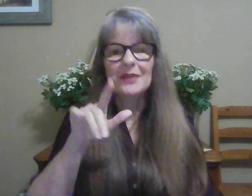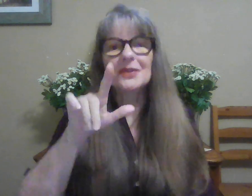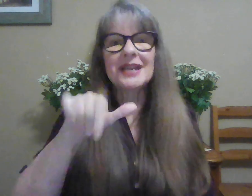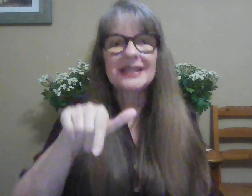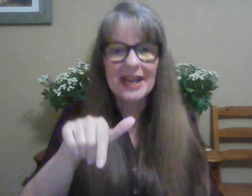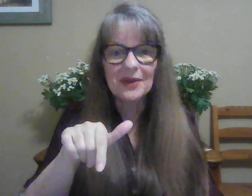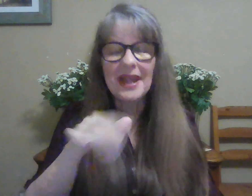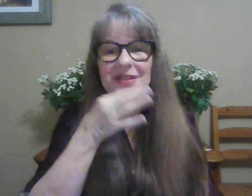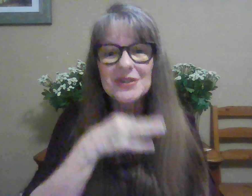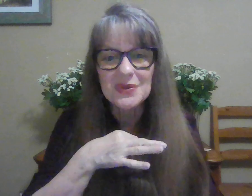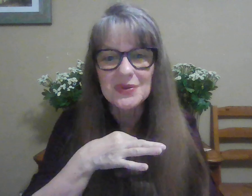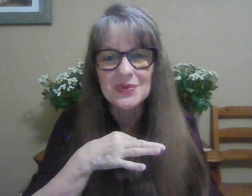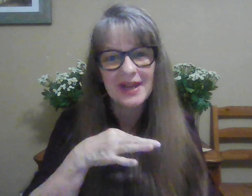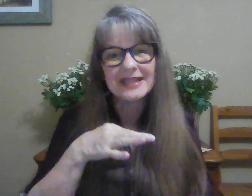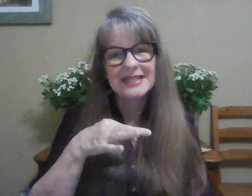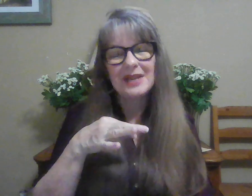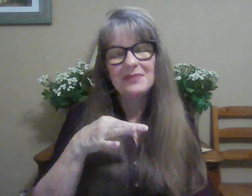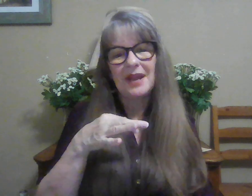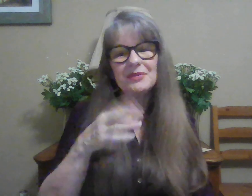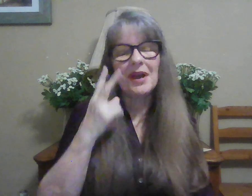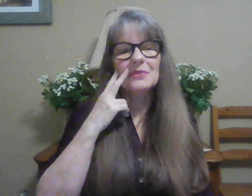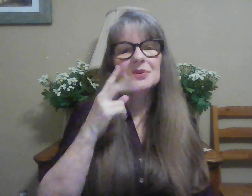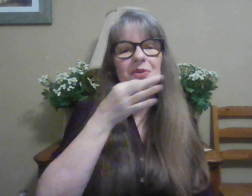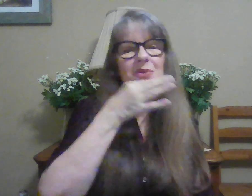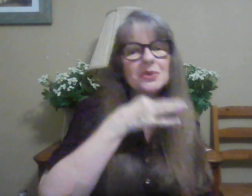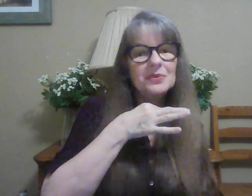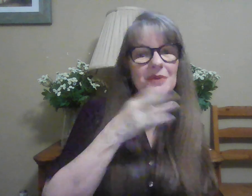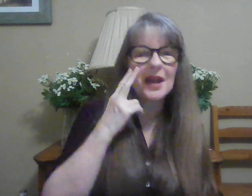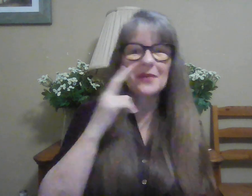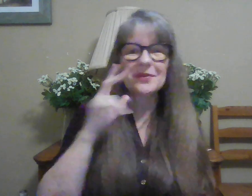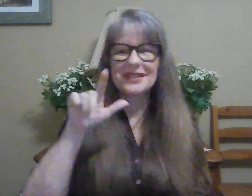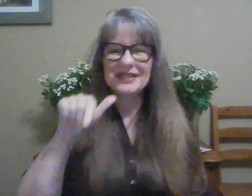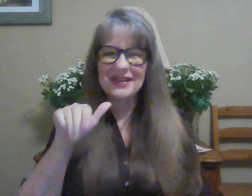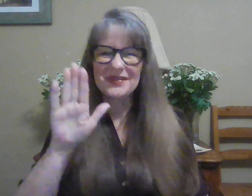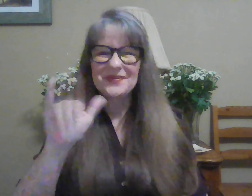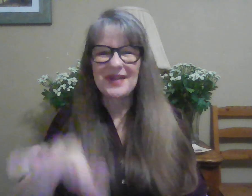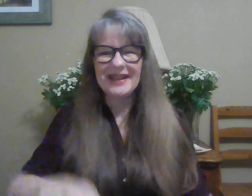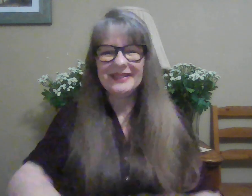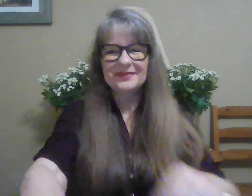going to say later and soon, right at the same time. So I will see you soon. I will see you later. Bye.